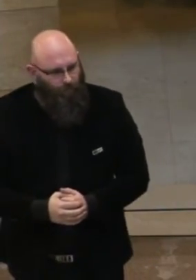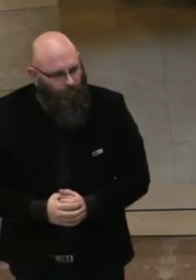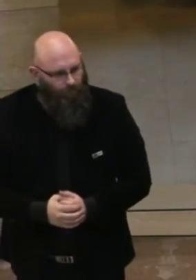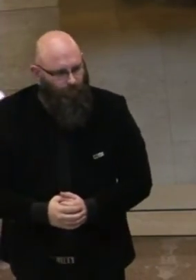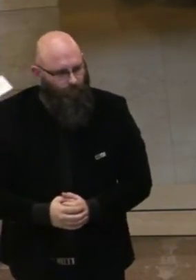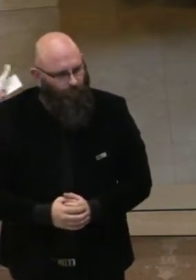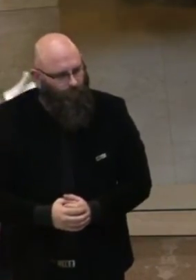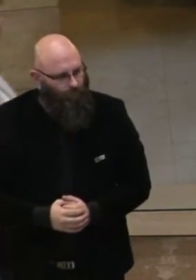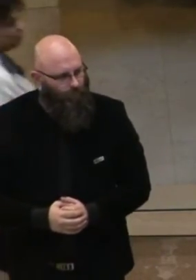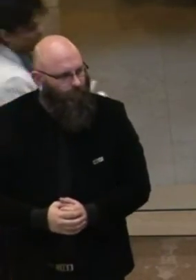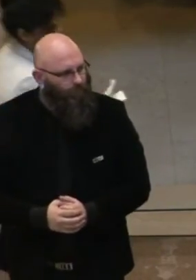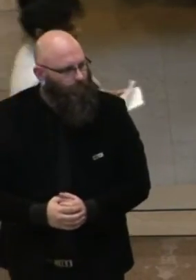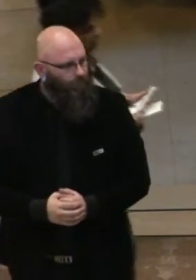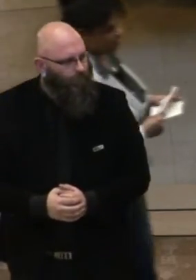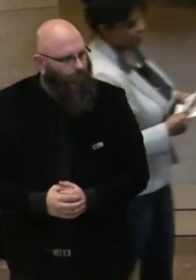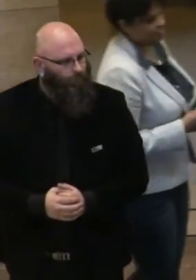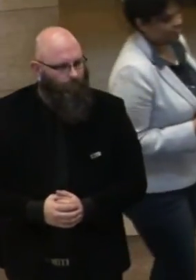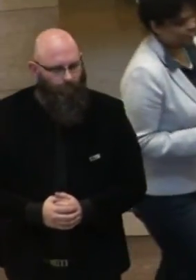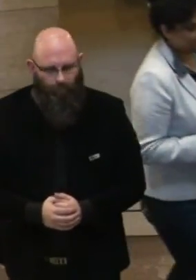Filibuster man.